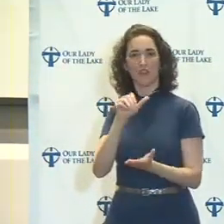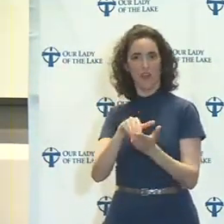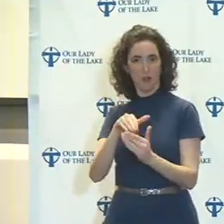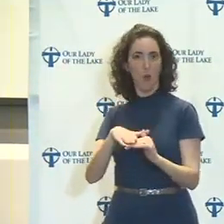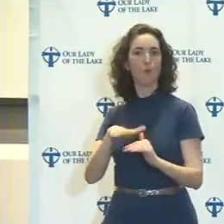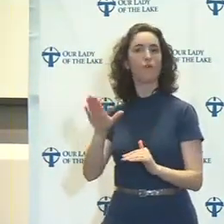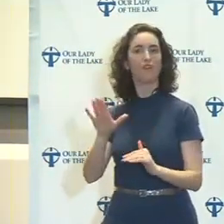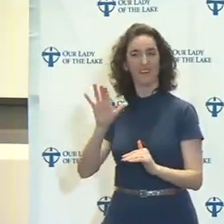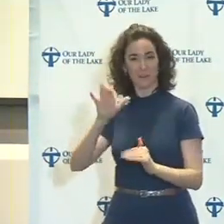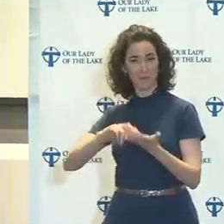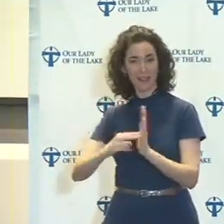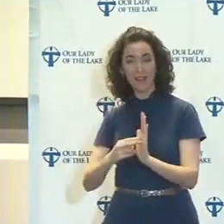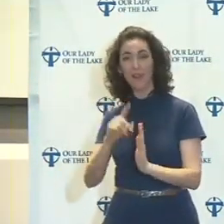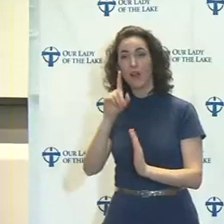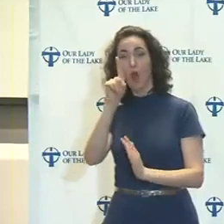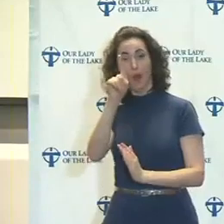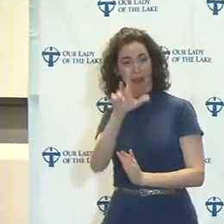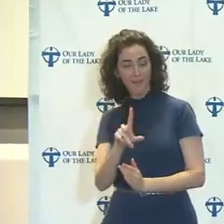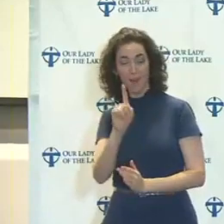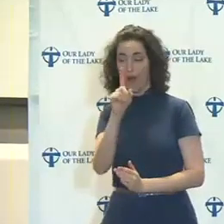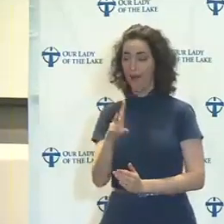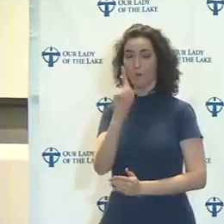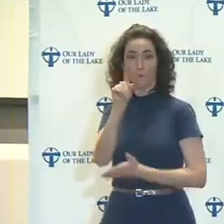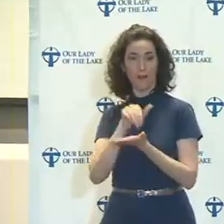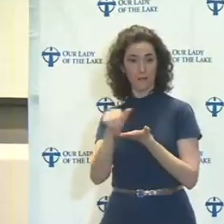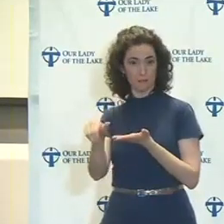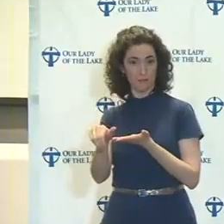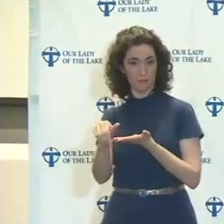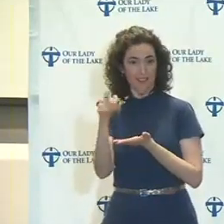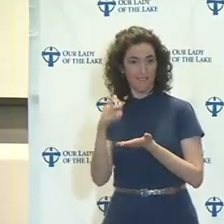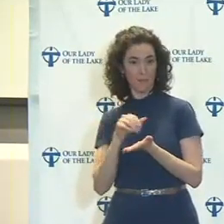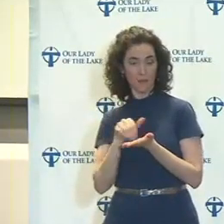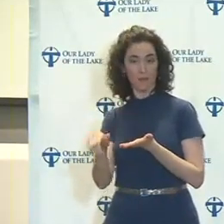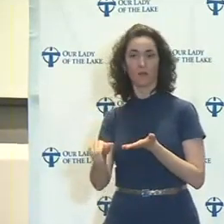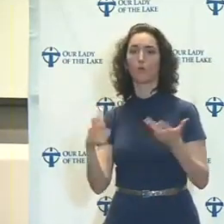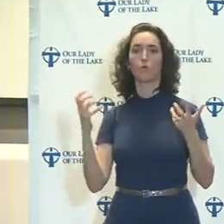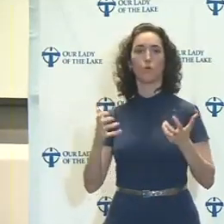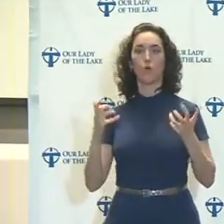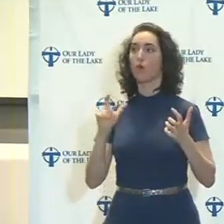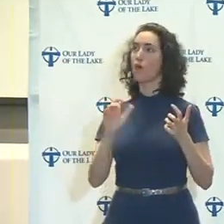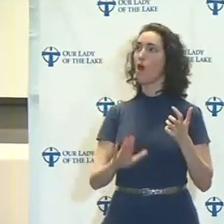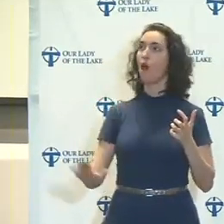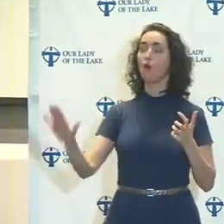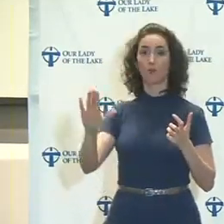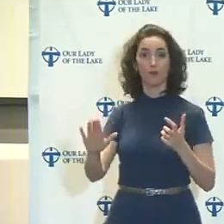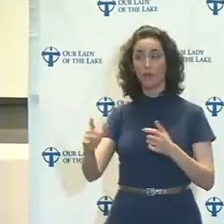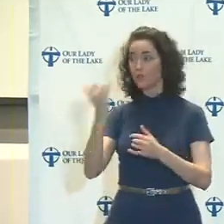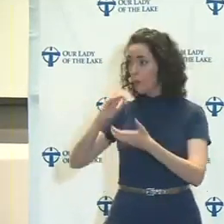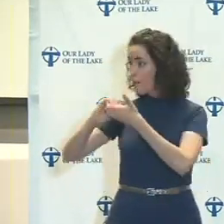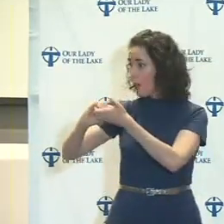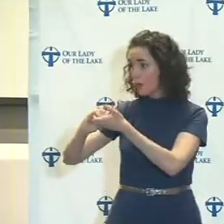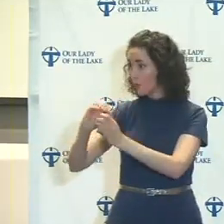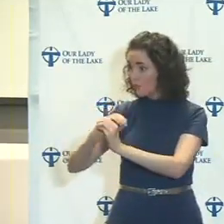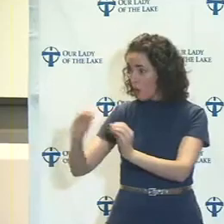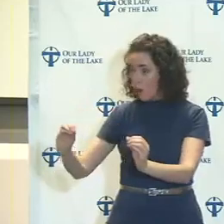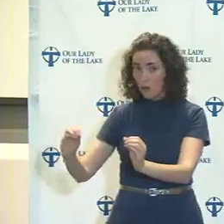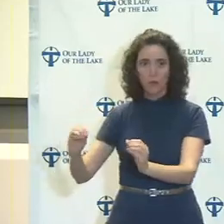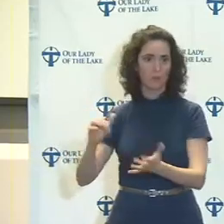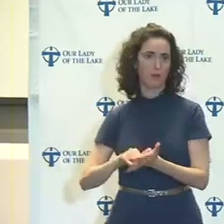vaccine across Louisiana. And quite simply put, it wouldn't be possible without our partners,